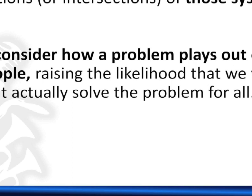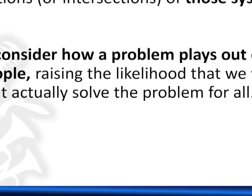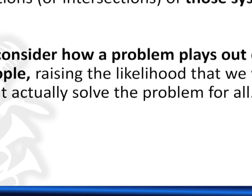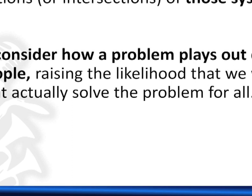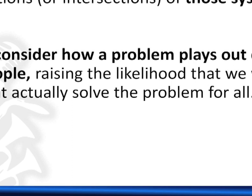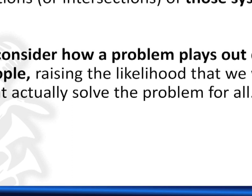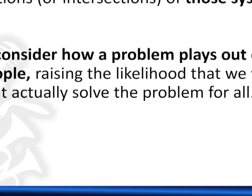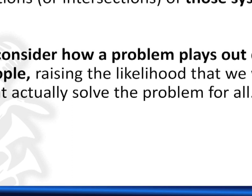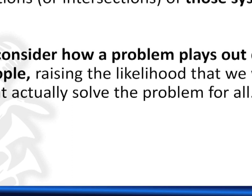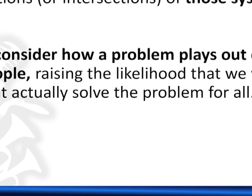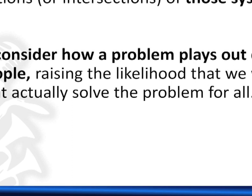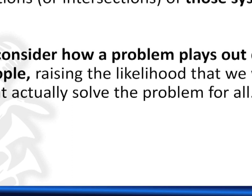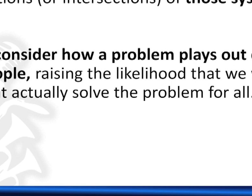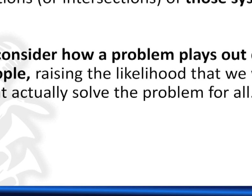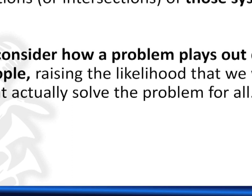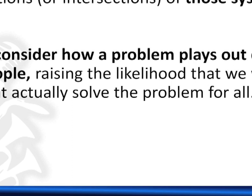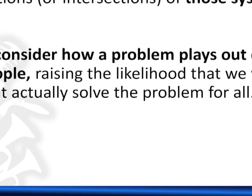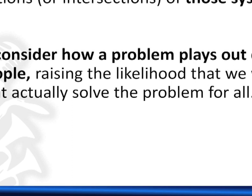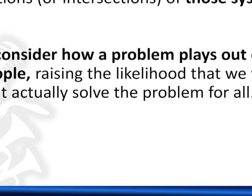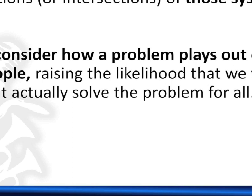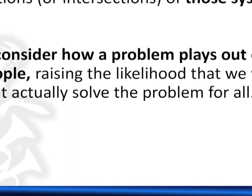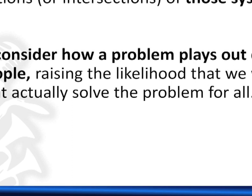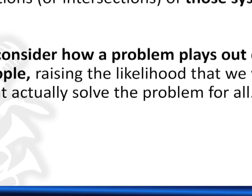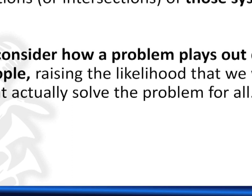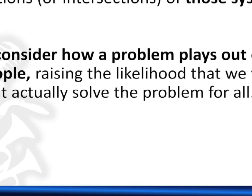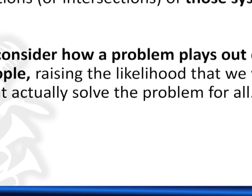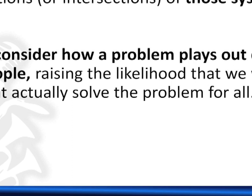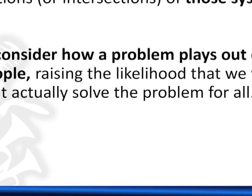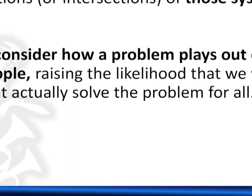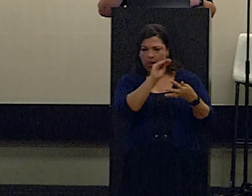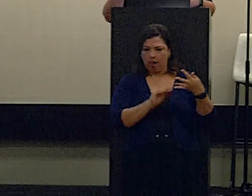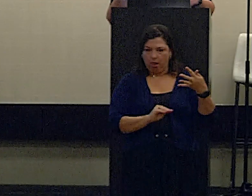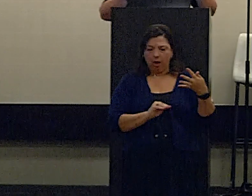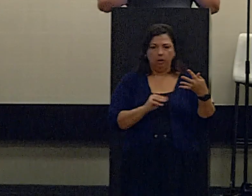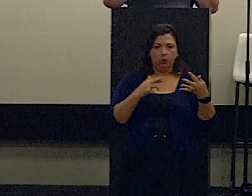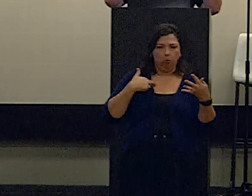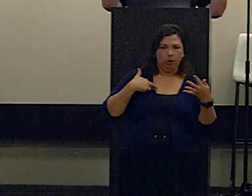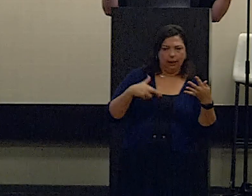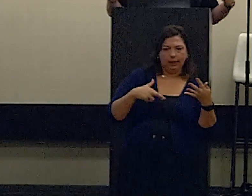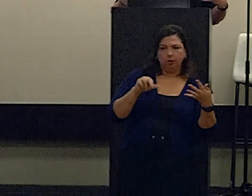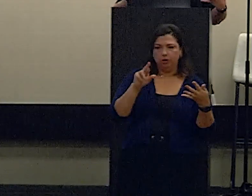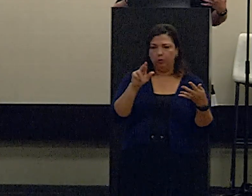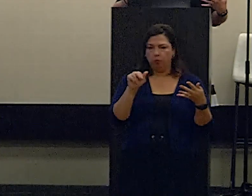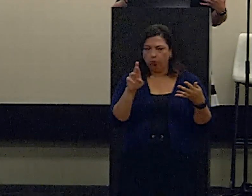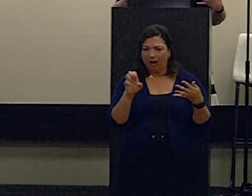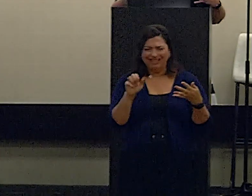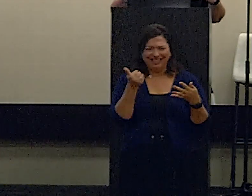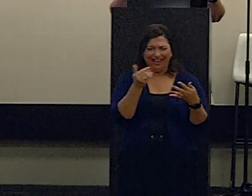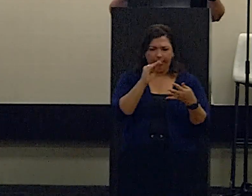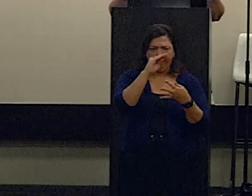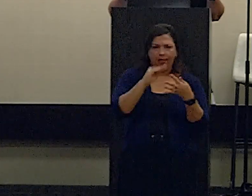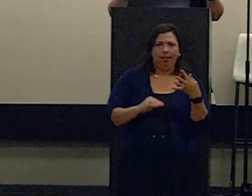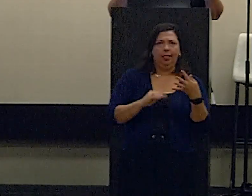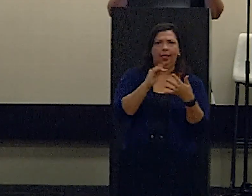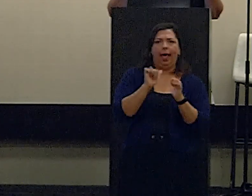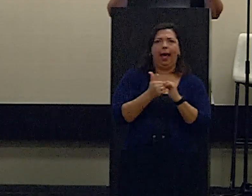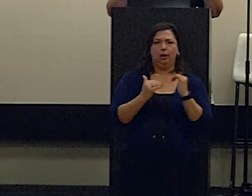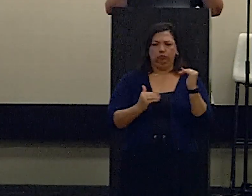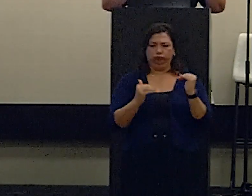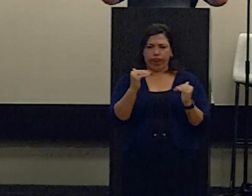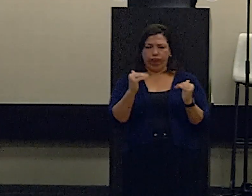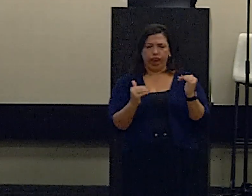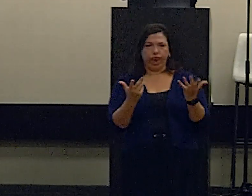intersectionality? Where do I place my gender? Where do I place my religion, my race, my anything?